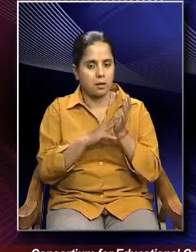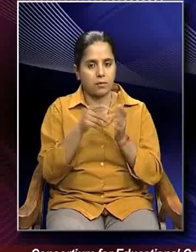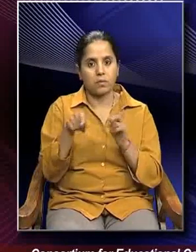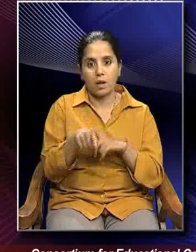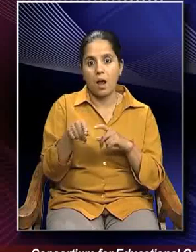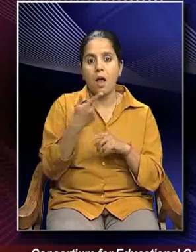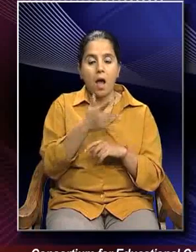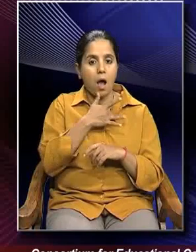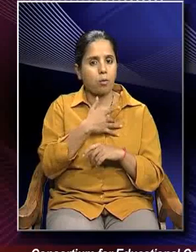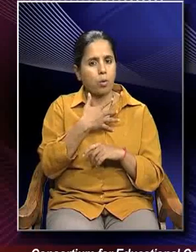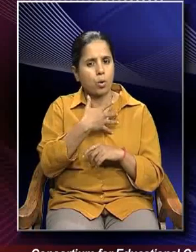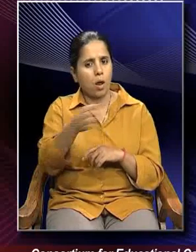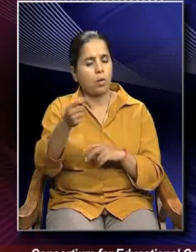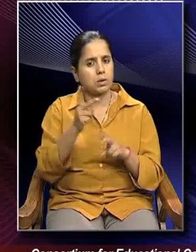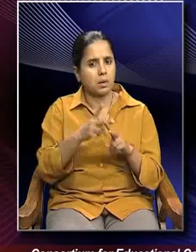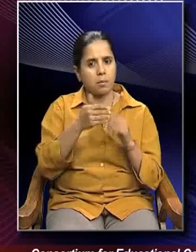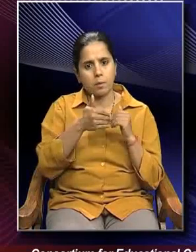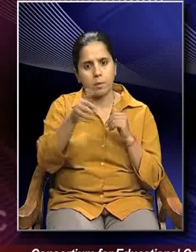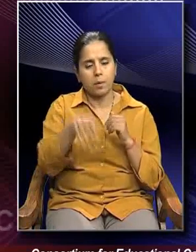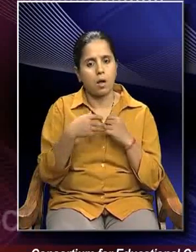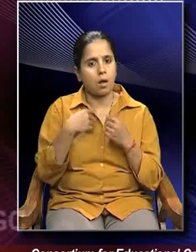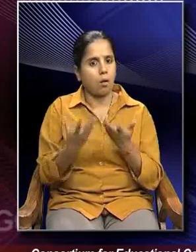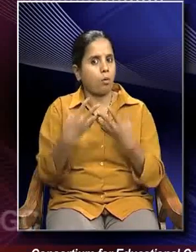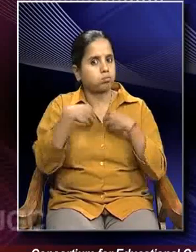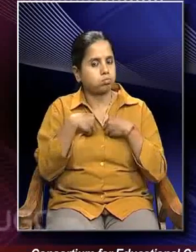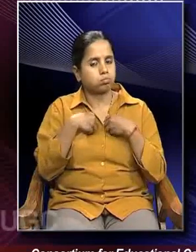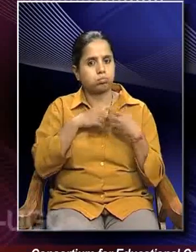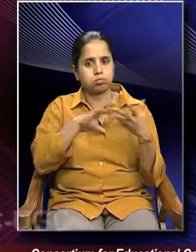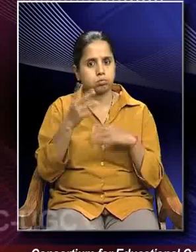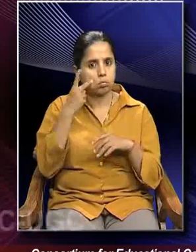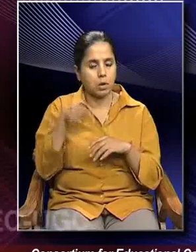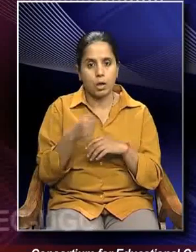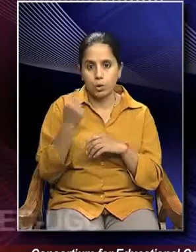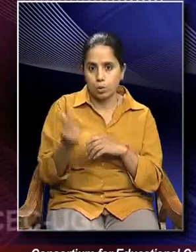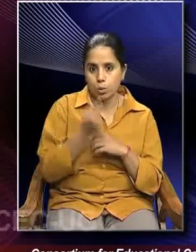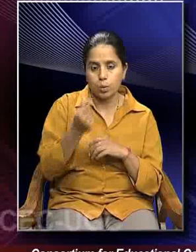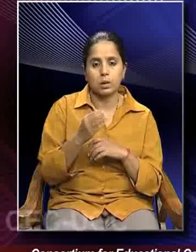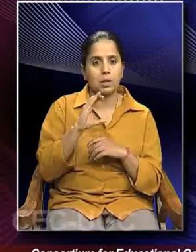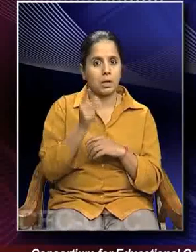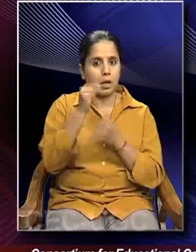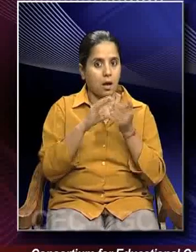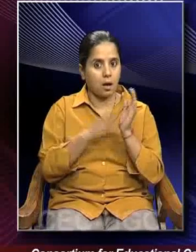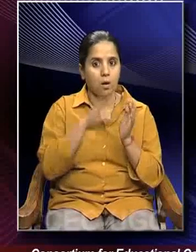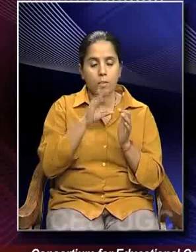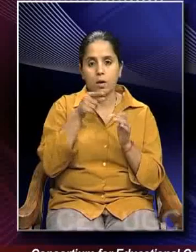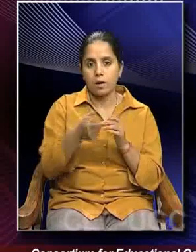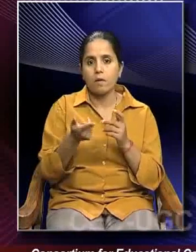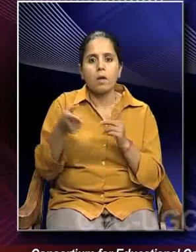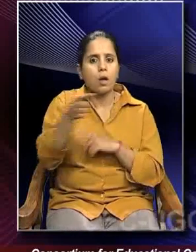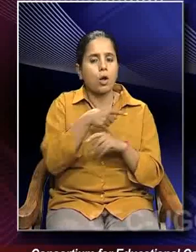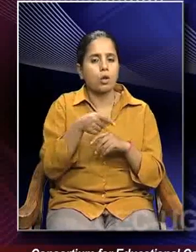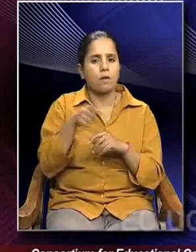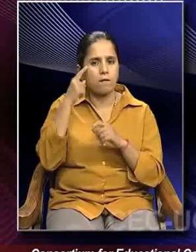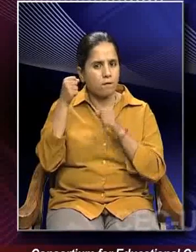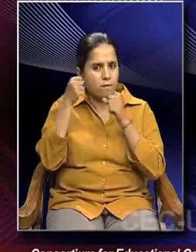long standing and becomes internalized. Now uses and customs are not enforced by coercion